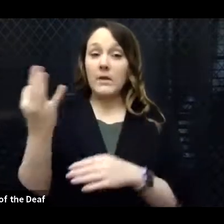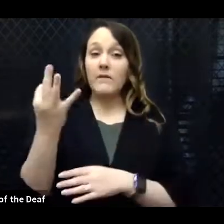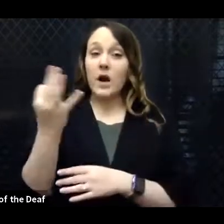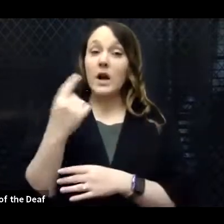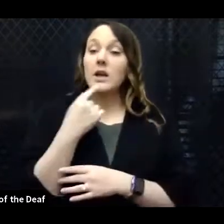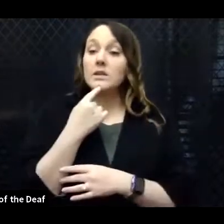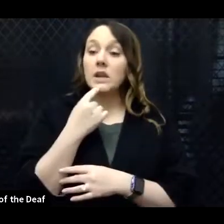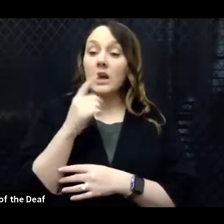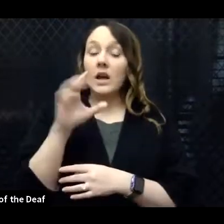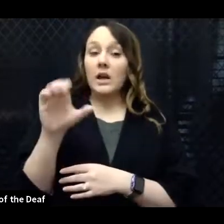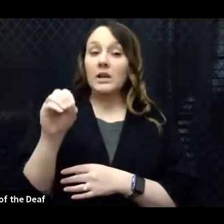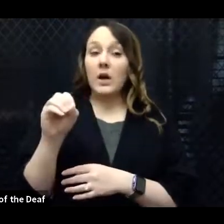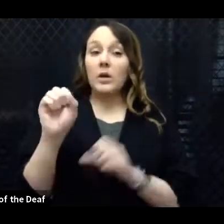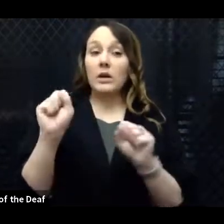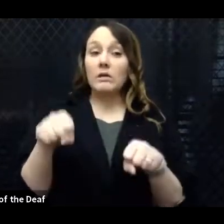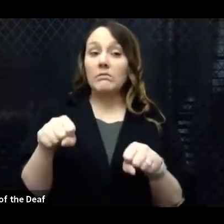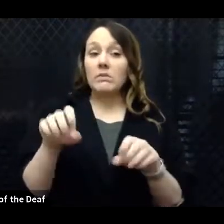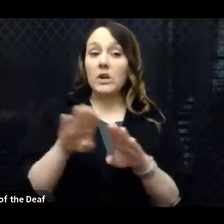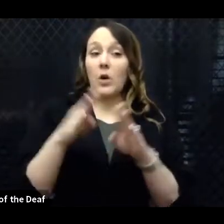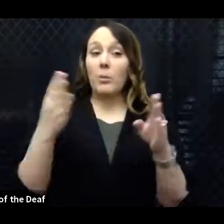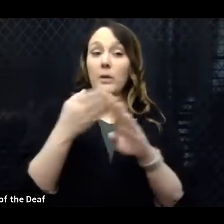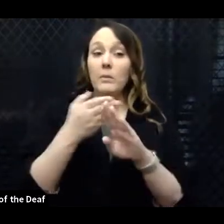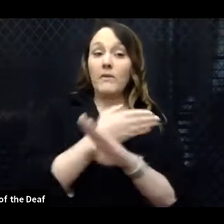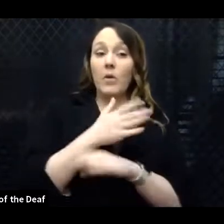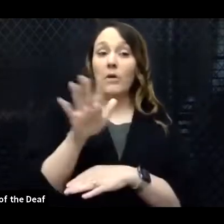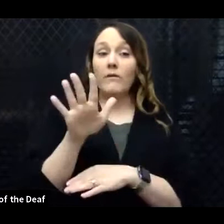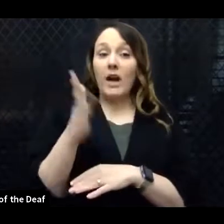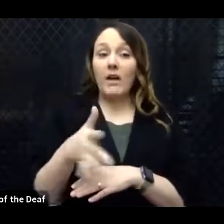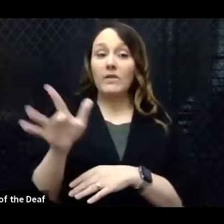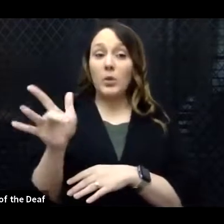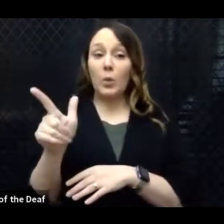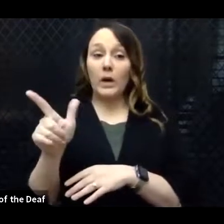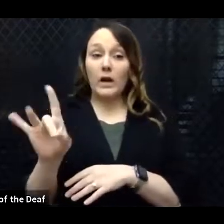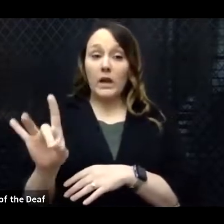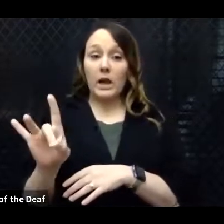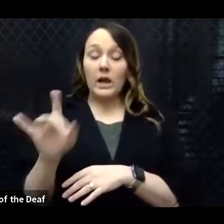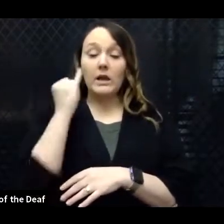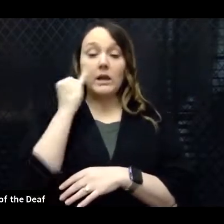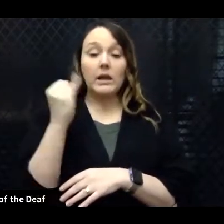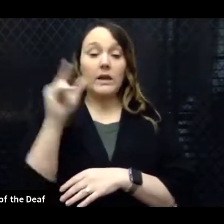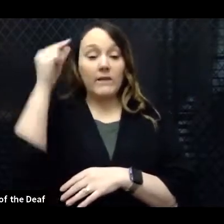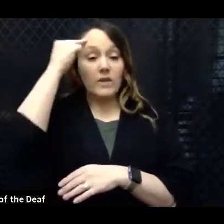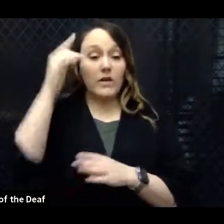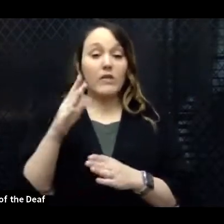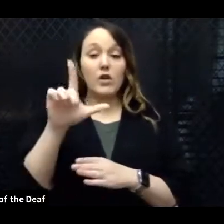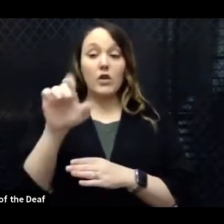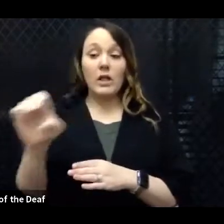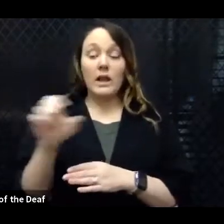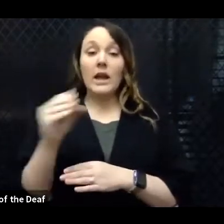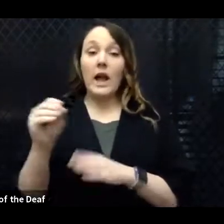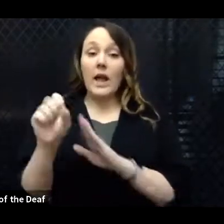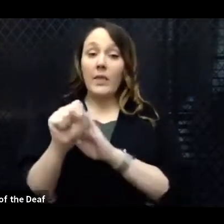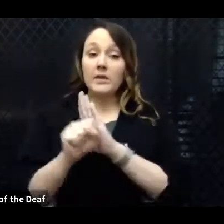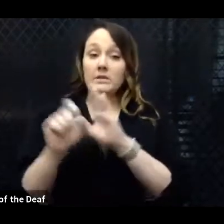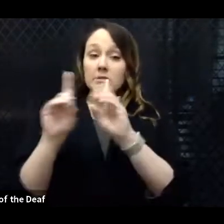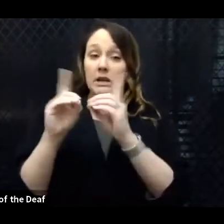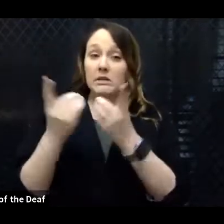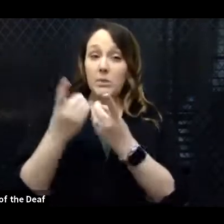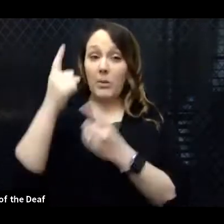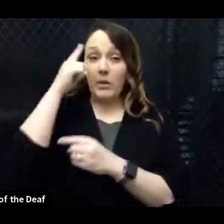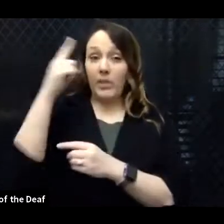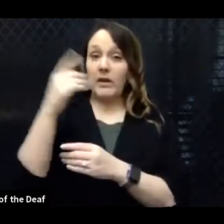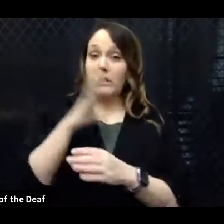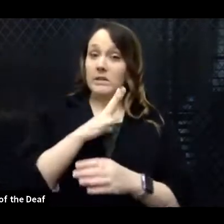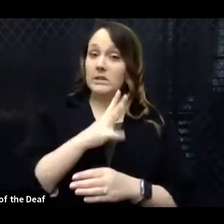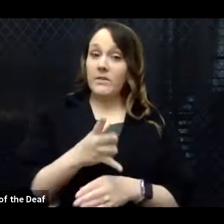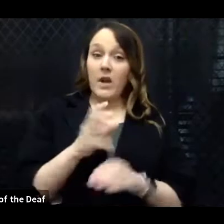before 5/28. He said, quote, "If Governor Lee and State Health Department believe it is safe to further loosen restrictions on